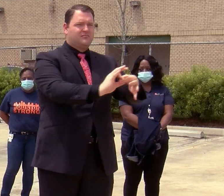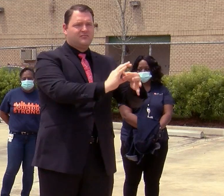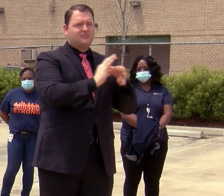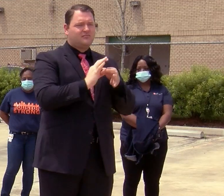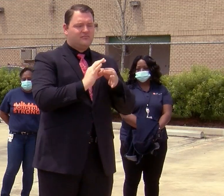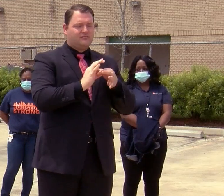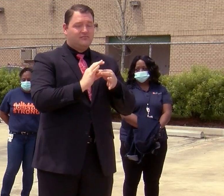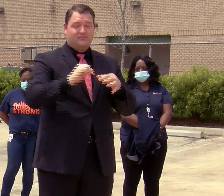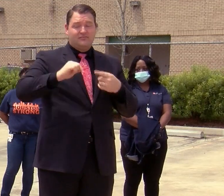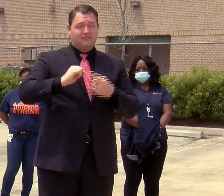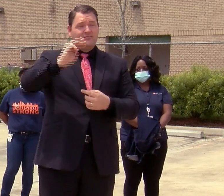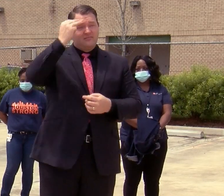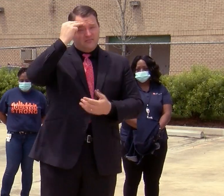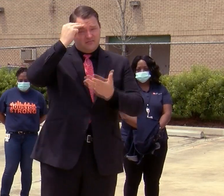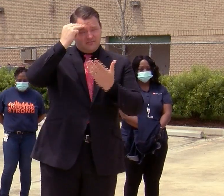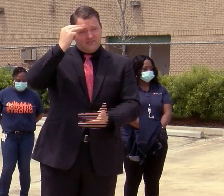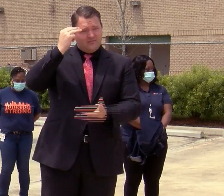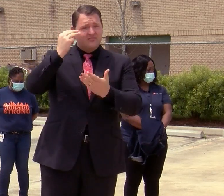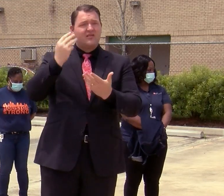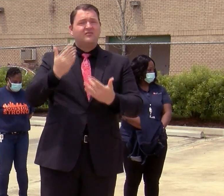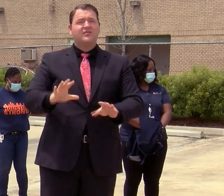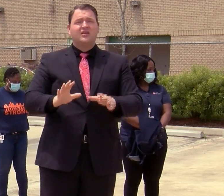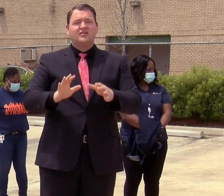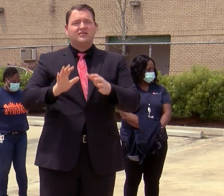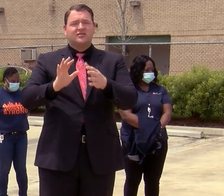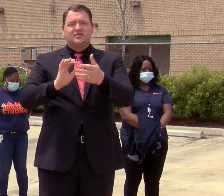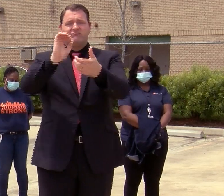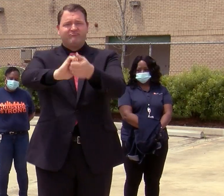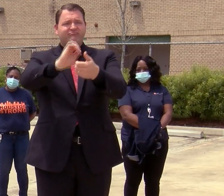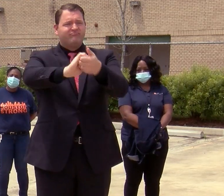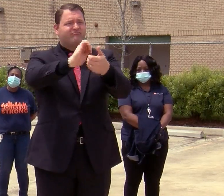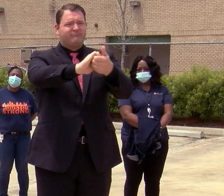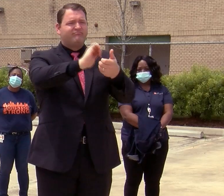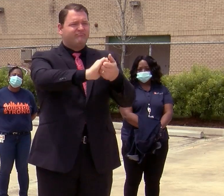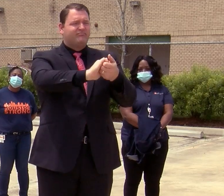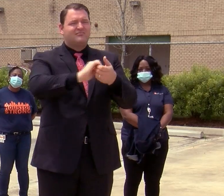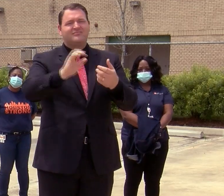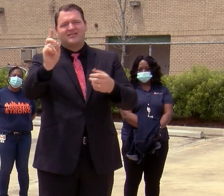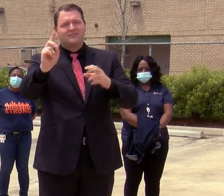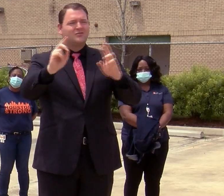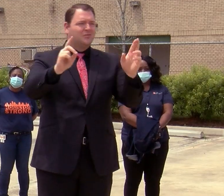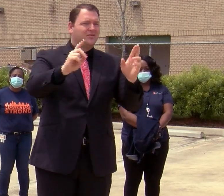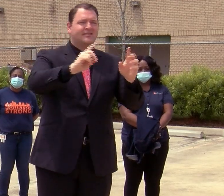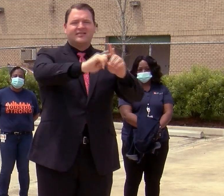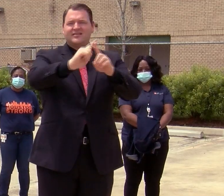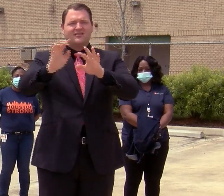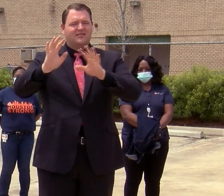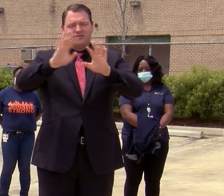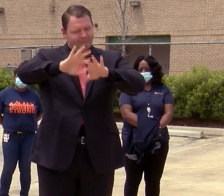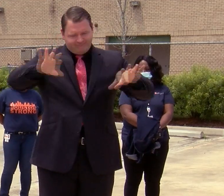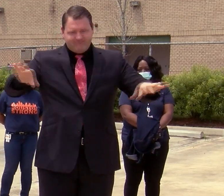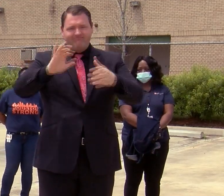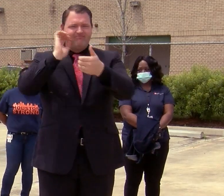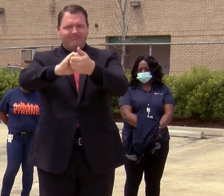mayor has extended the hand of friendship across all of the lines that sometimes divide us and has brought us together so